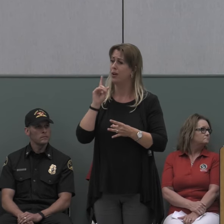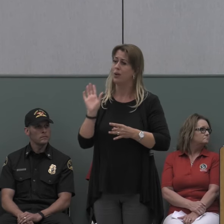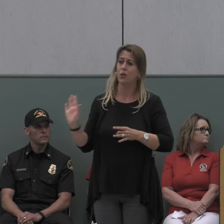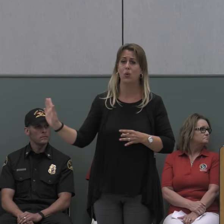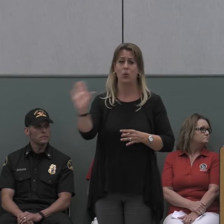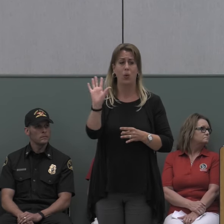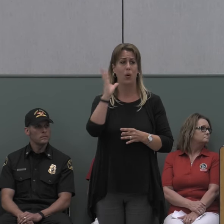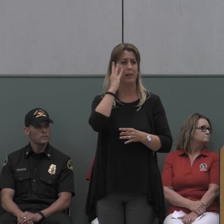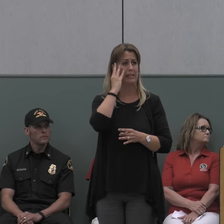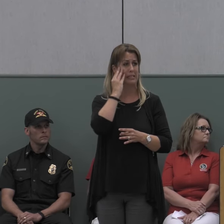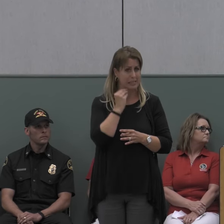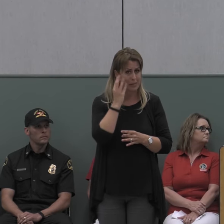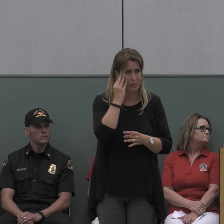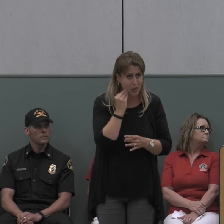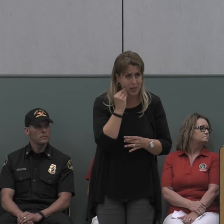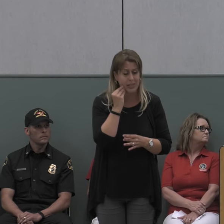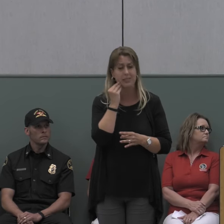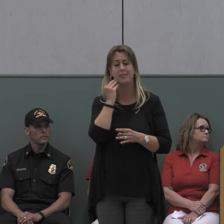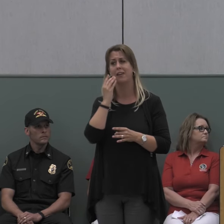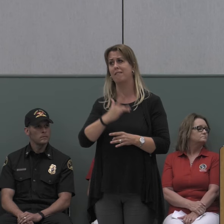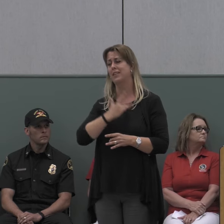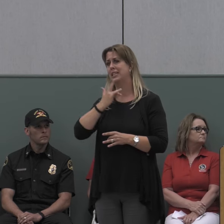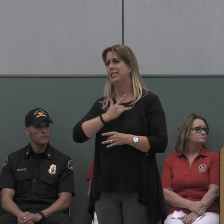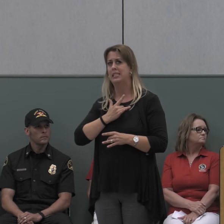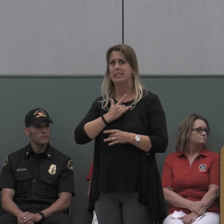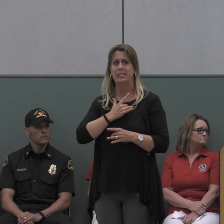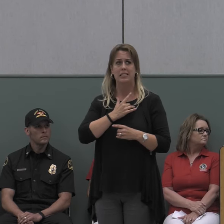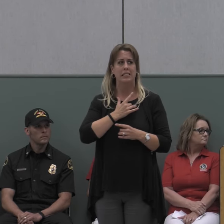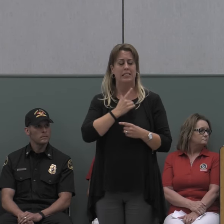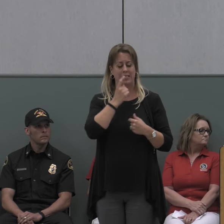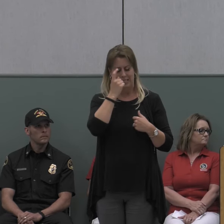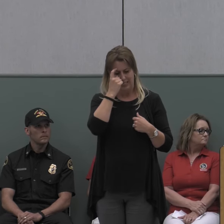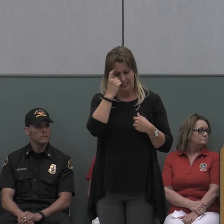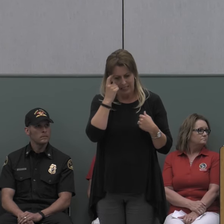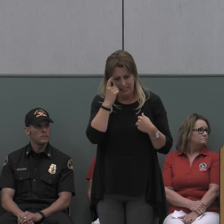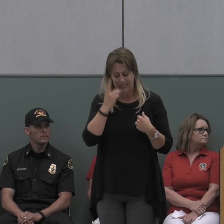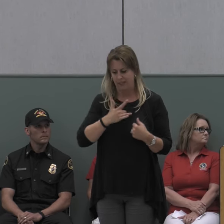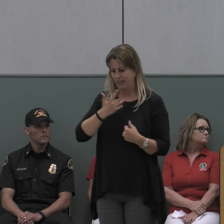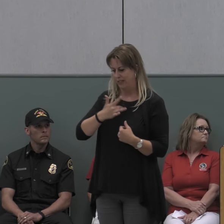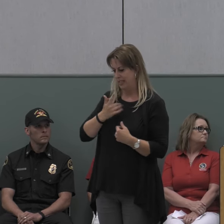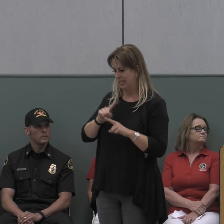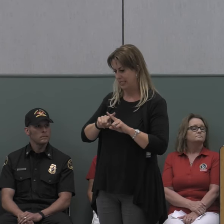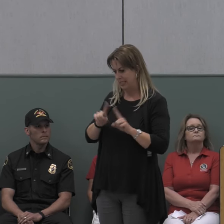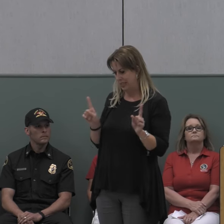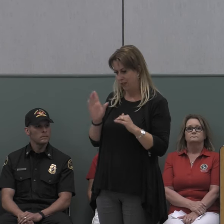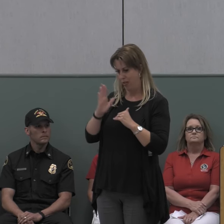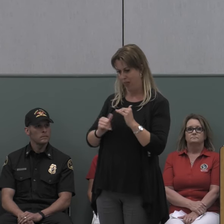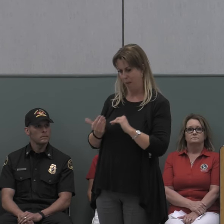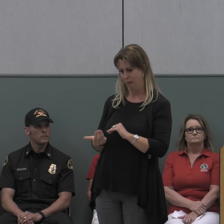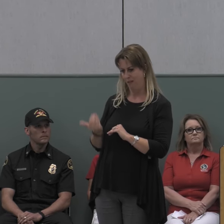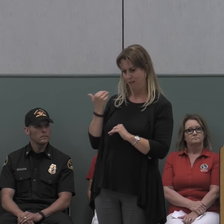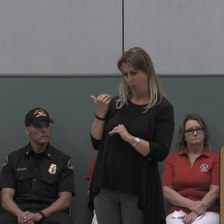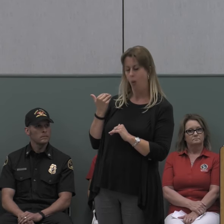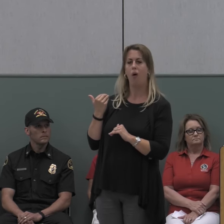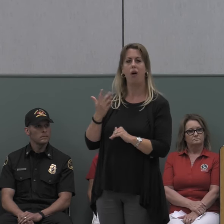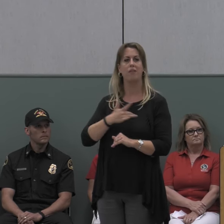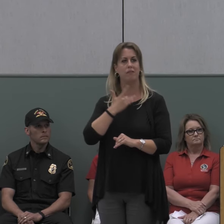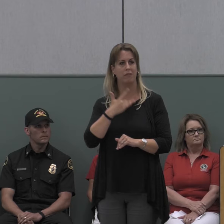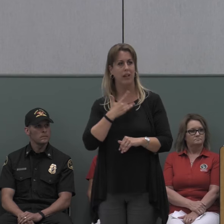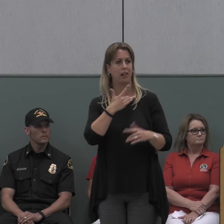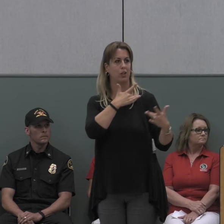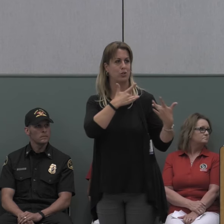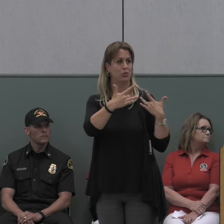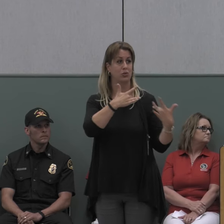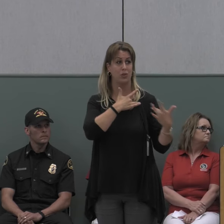through without feeling a little bit different than you did before. Unfortunately, in San Bernardino County, we have a lot